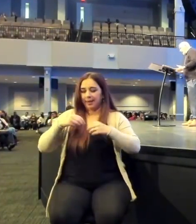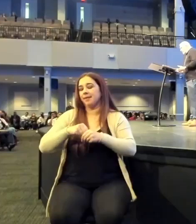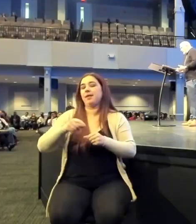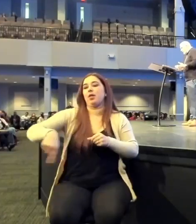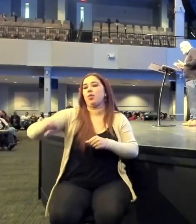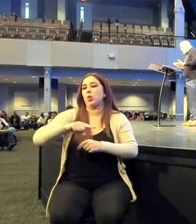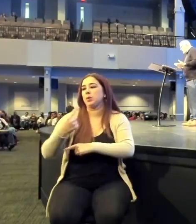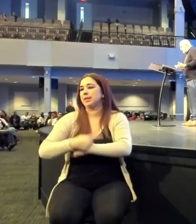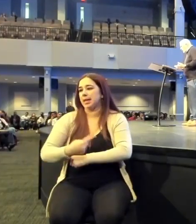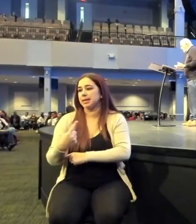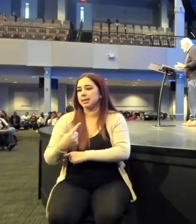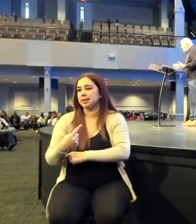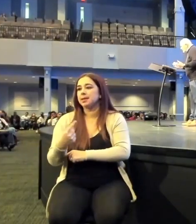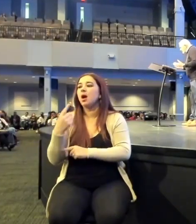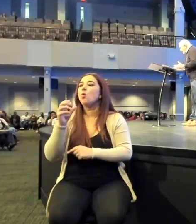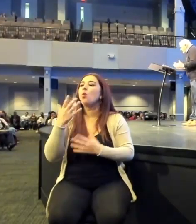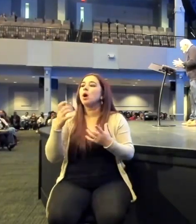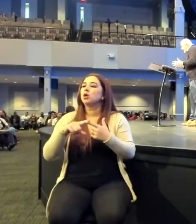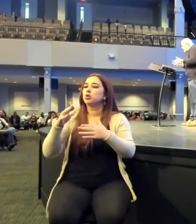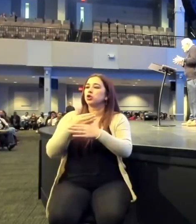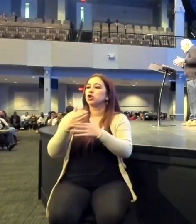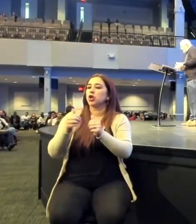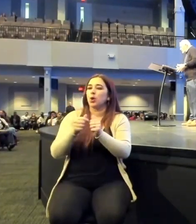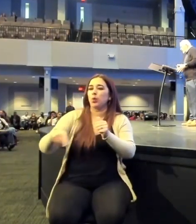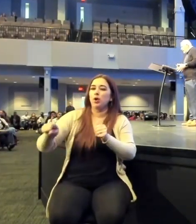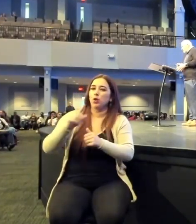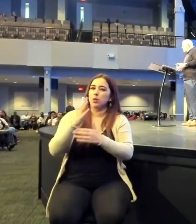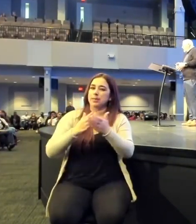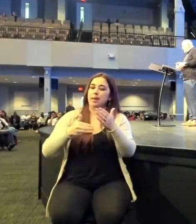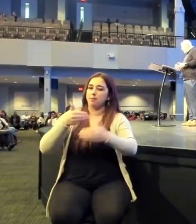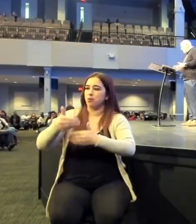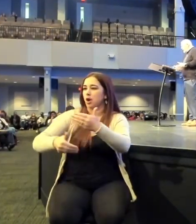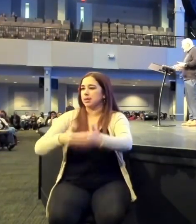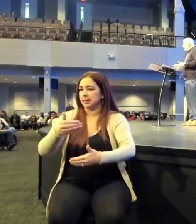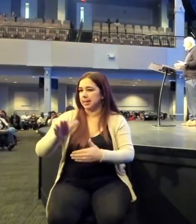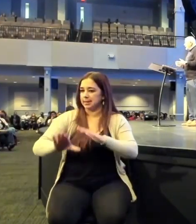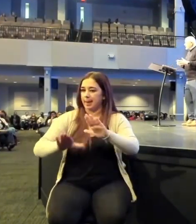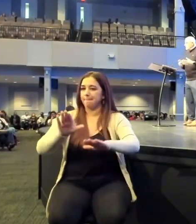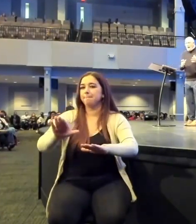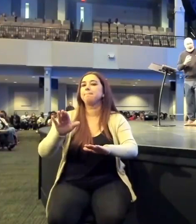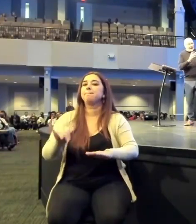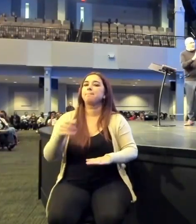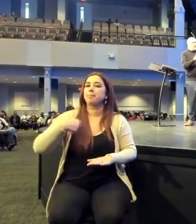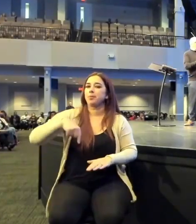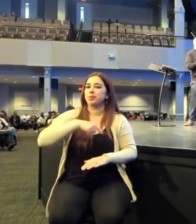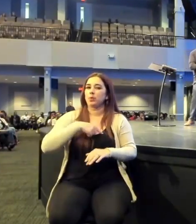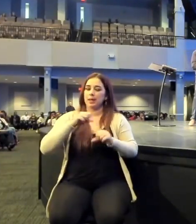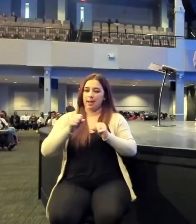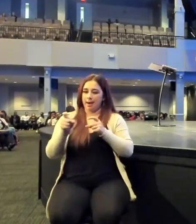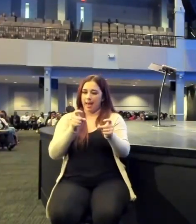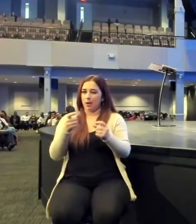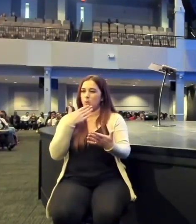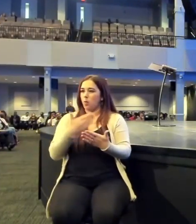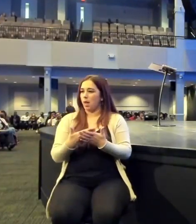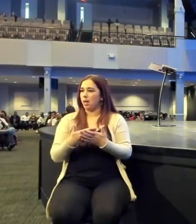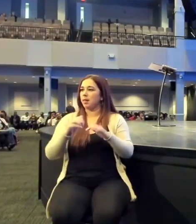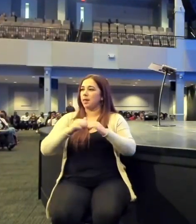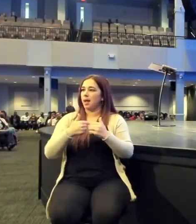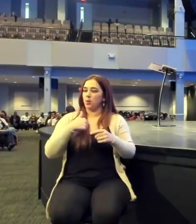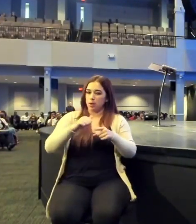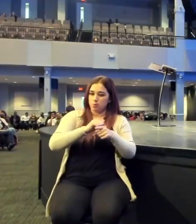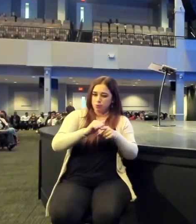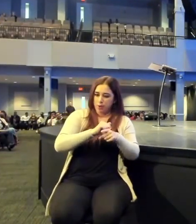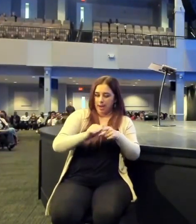these days? I want to share with you some steps in the process for you and I to handle it well. How do we practice